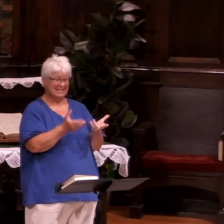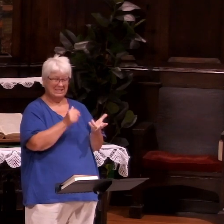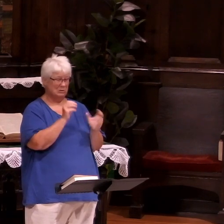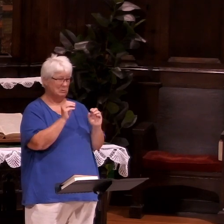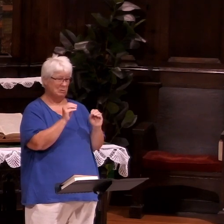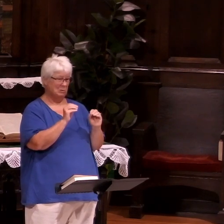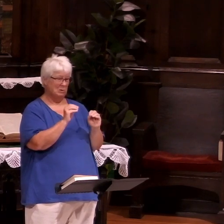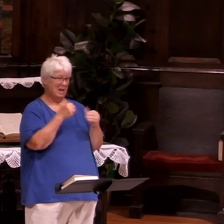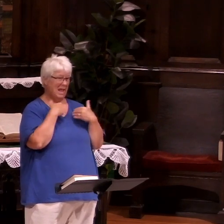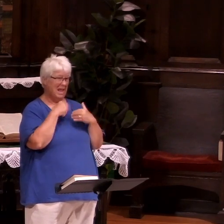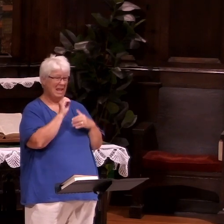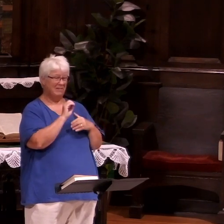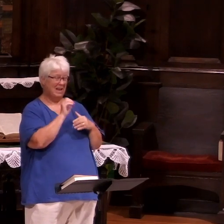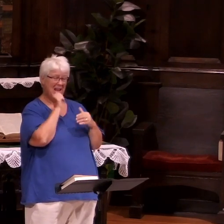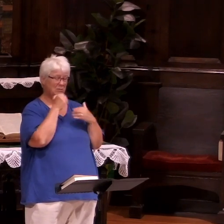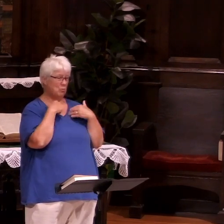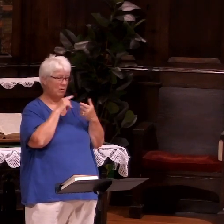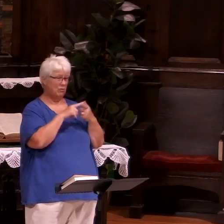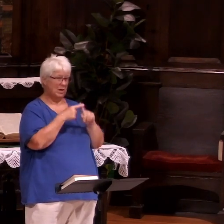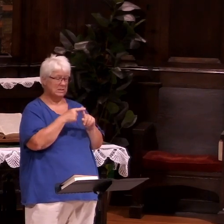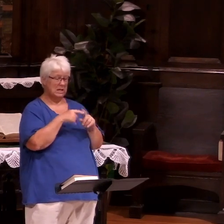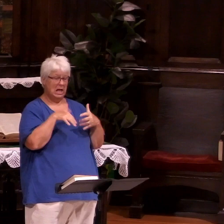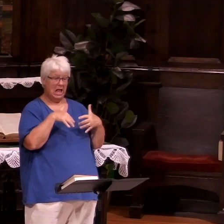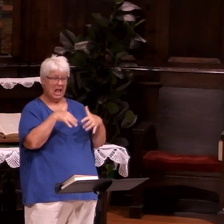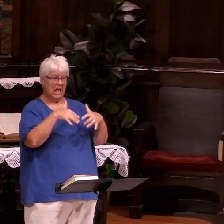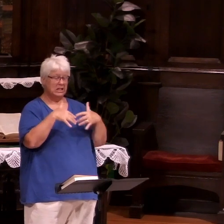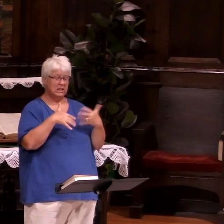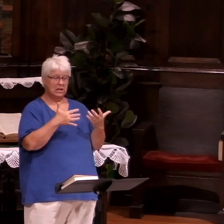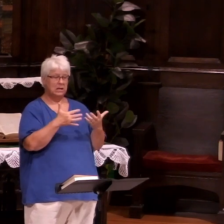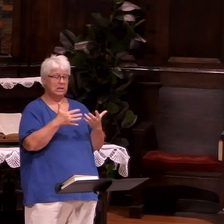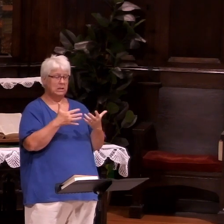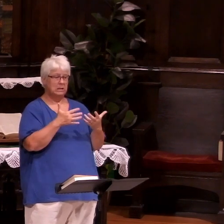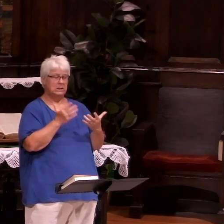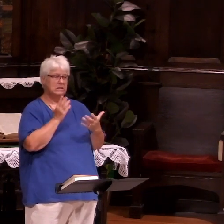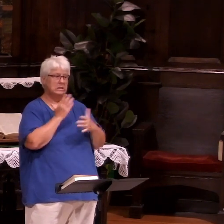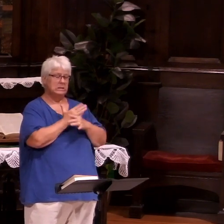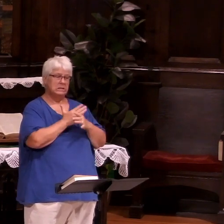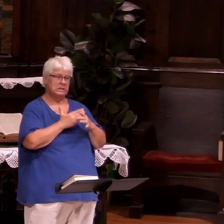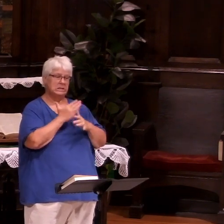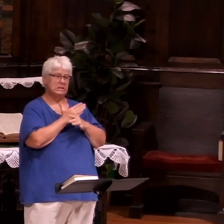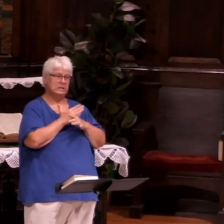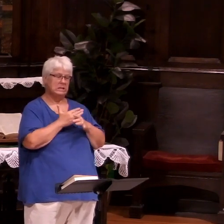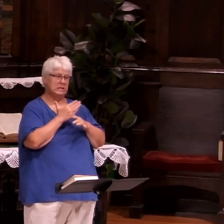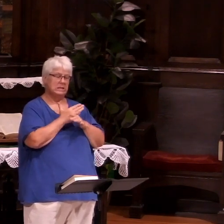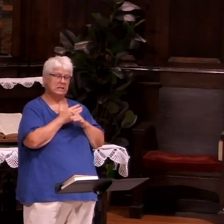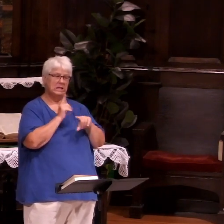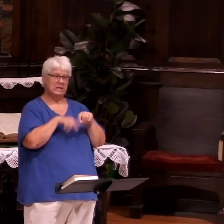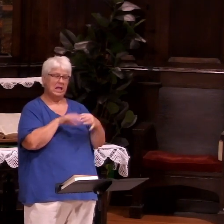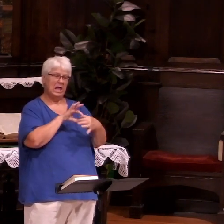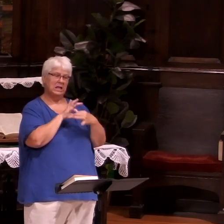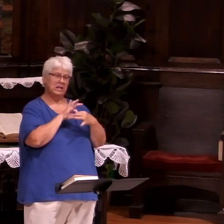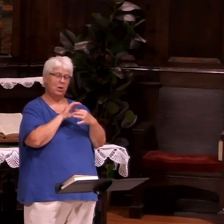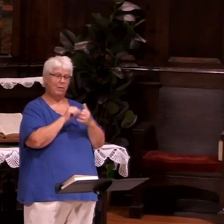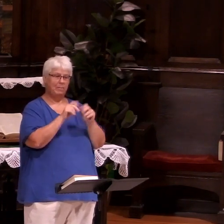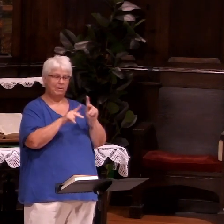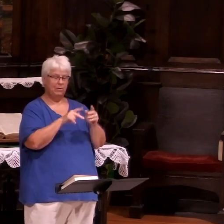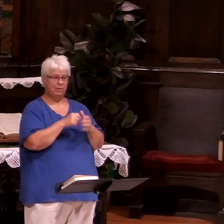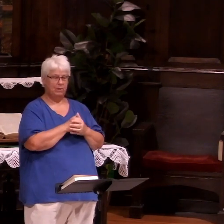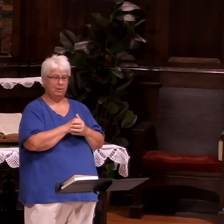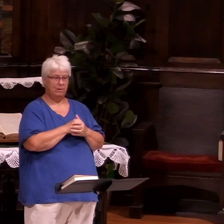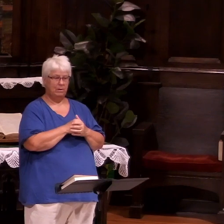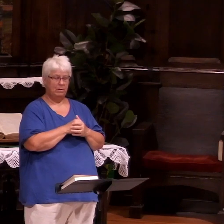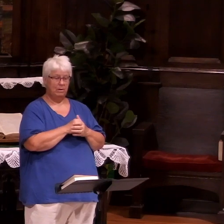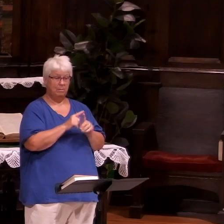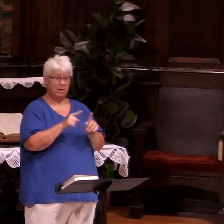any friends. His anxiety always gets in the way of any human connection. But